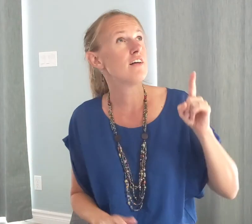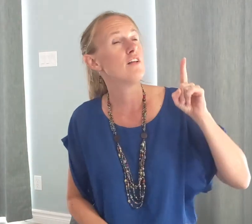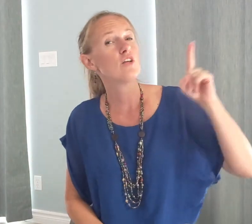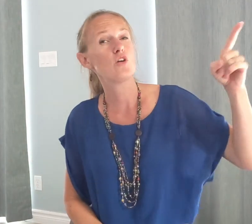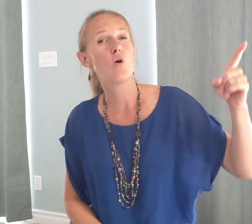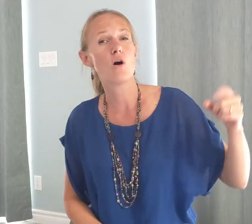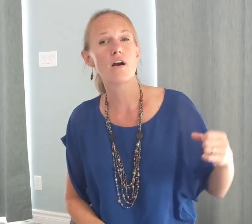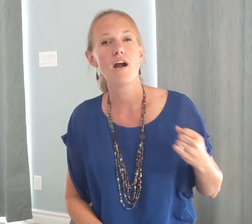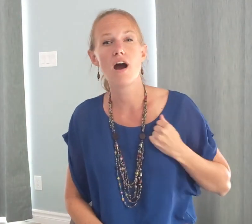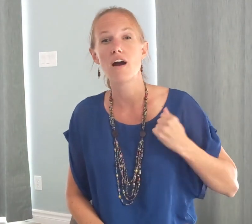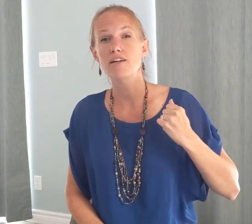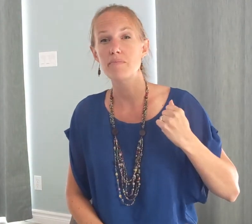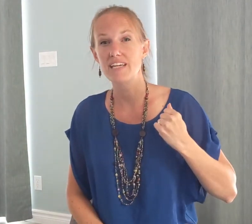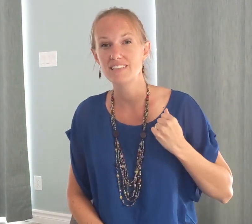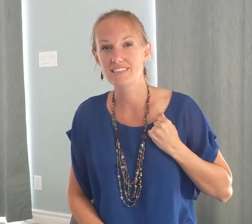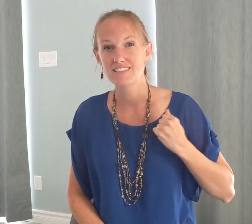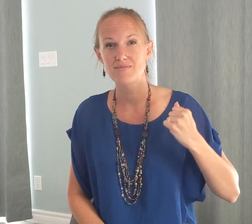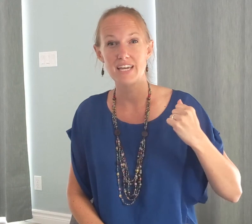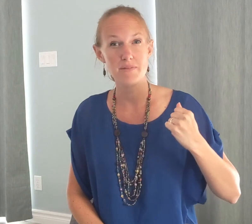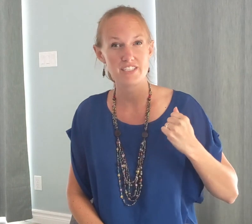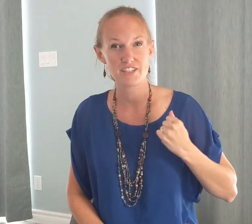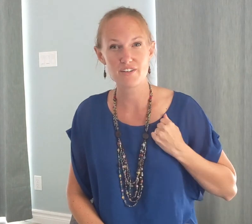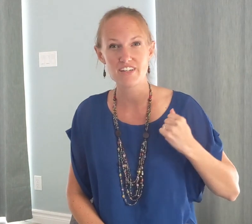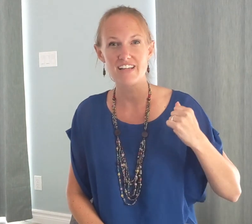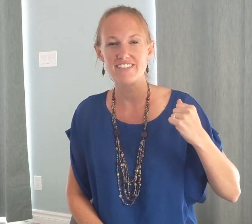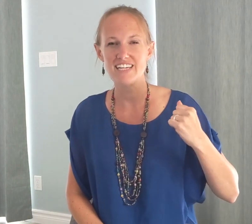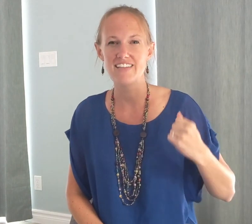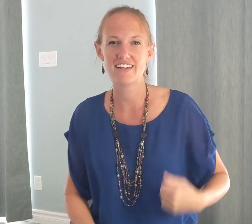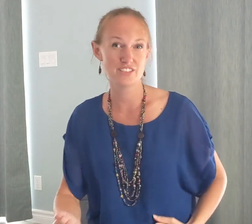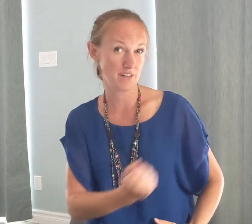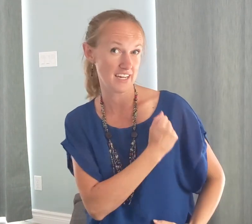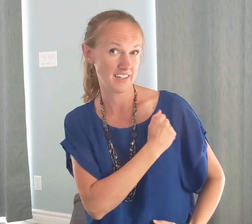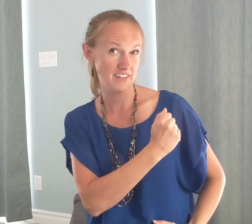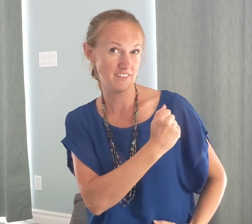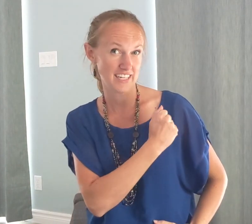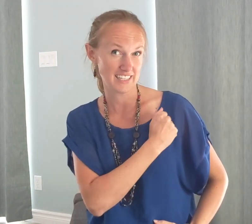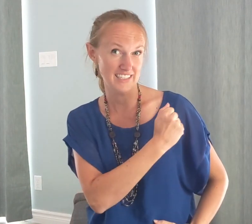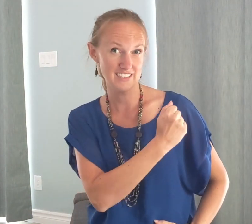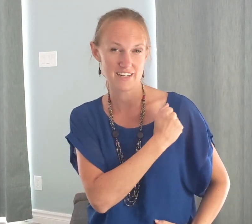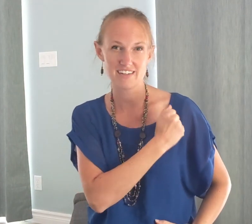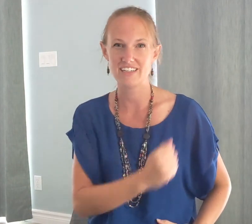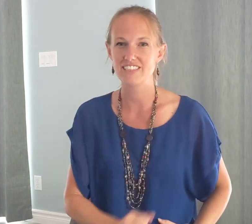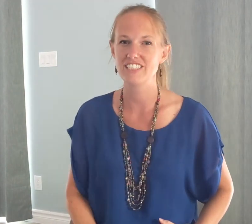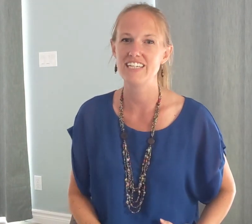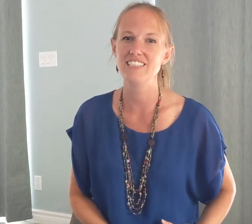Feel your heartbeat. Okay, make sure you're over your left side there. So right-handed, you're going like this, right across your chest.